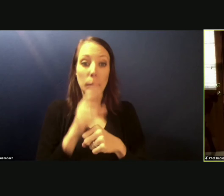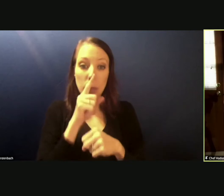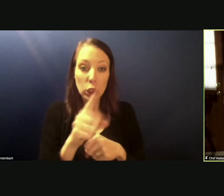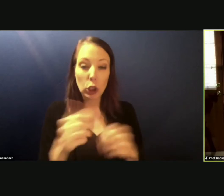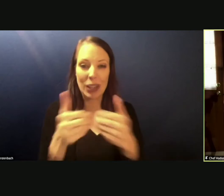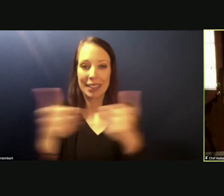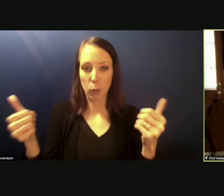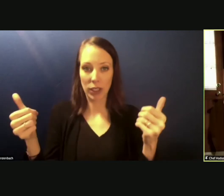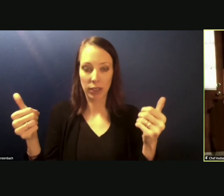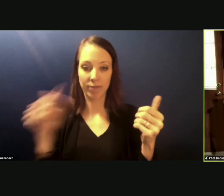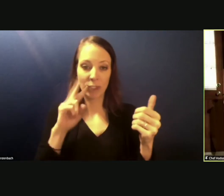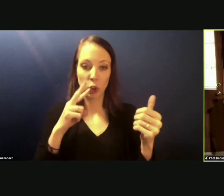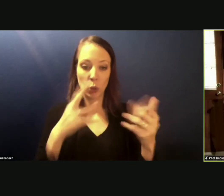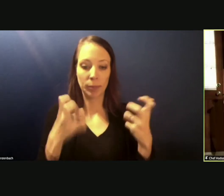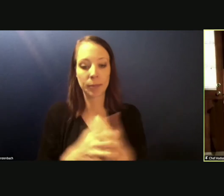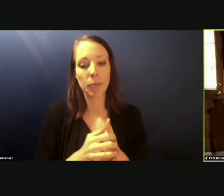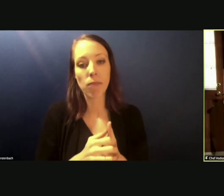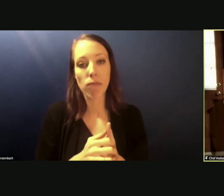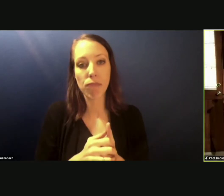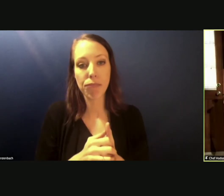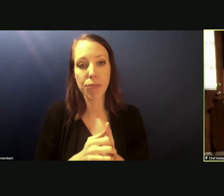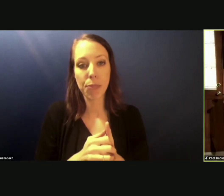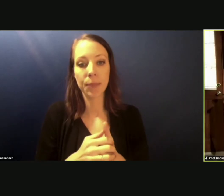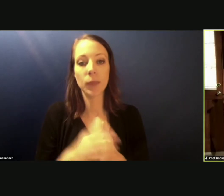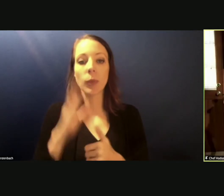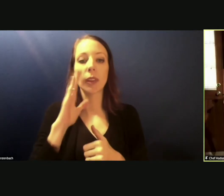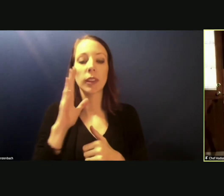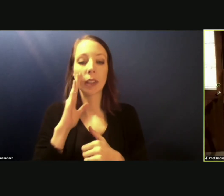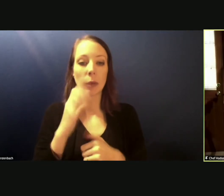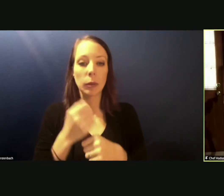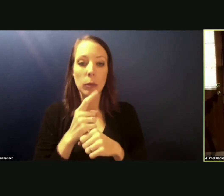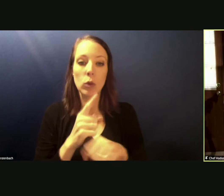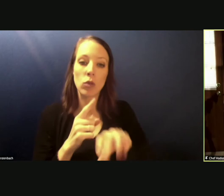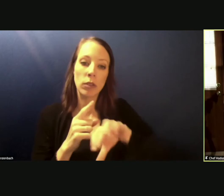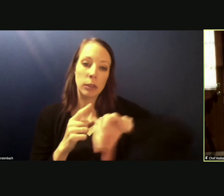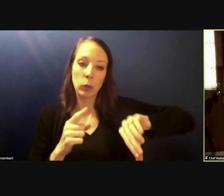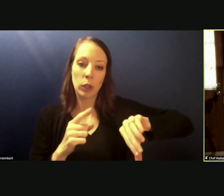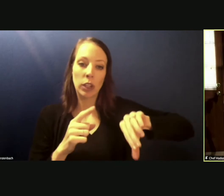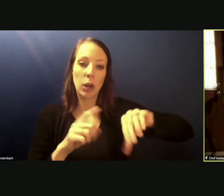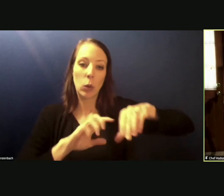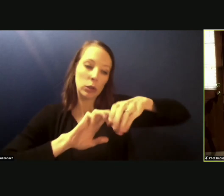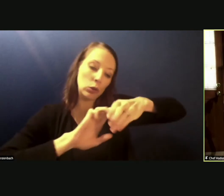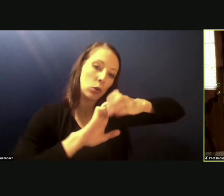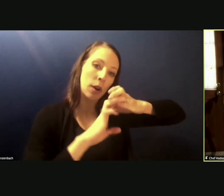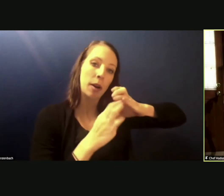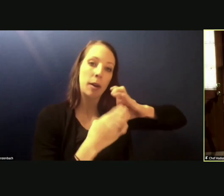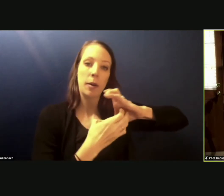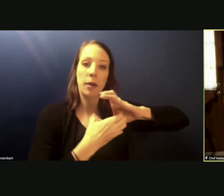little bit too. And so I'm going to just kind of scrape the gills out because we can't really get all of the dirt out from the gills